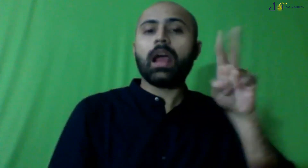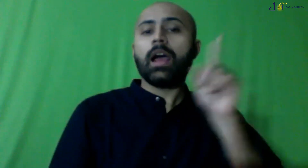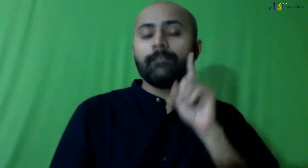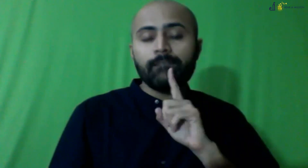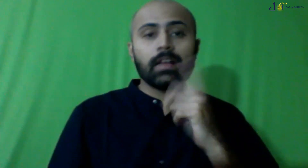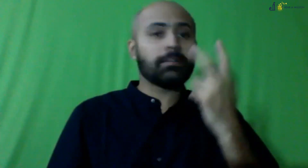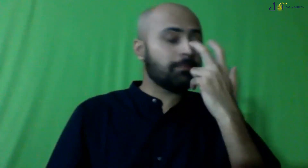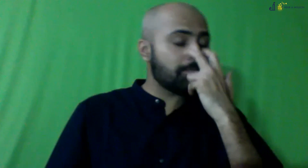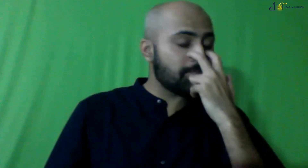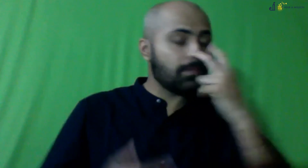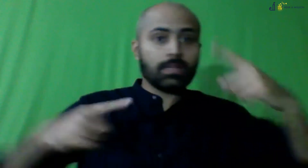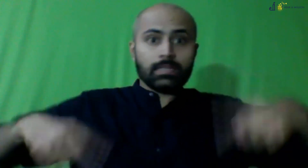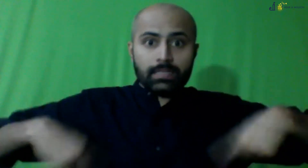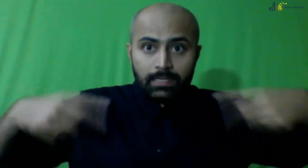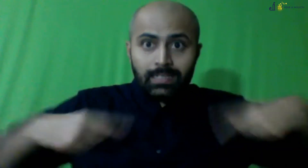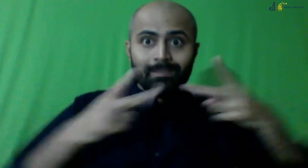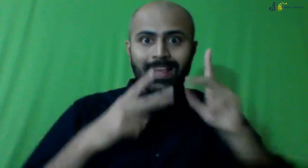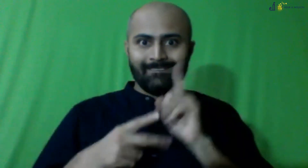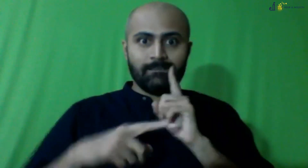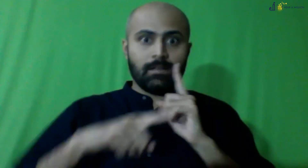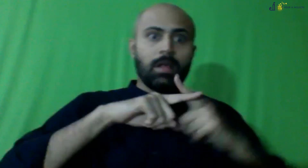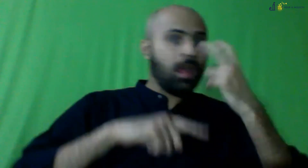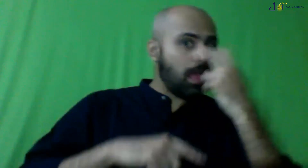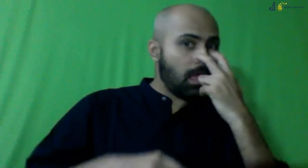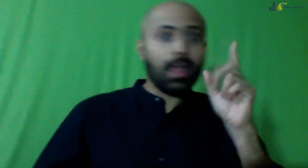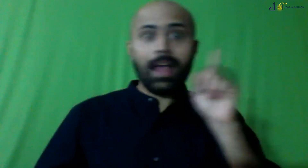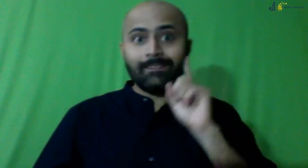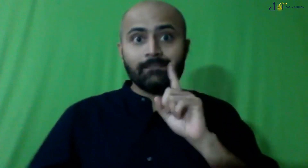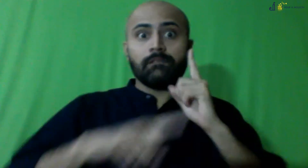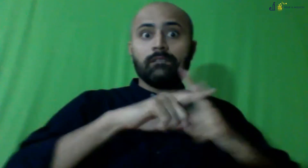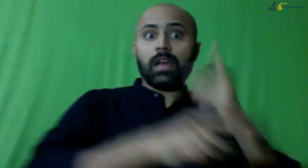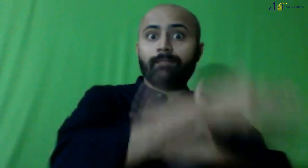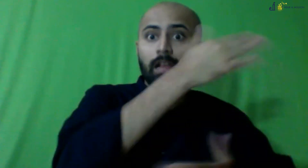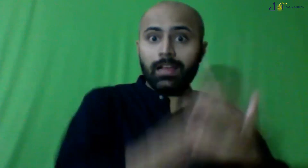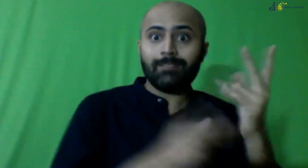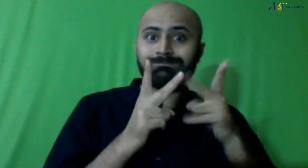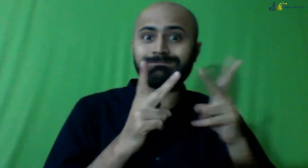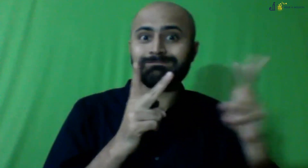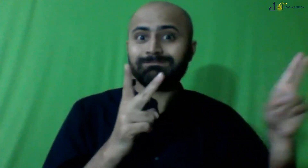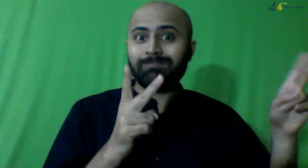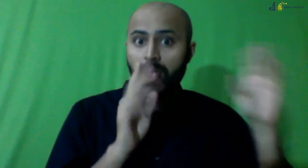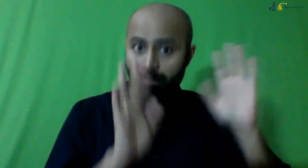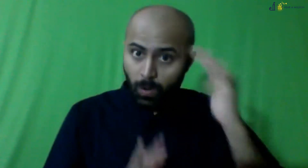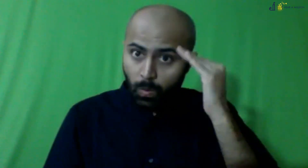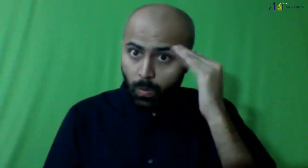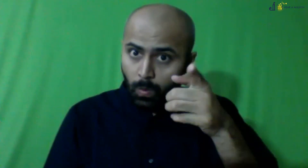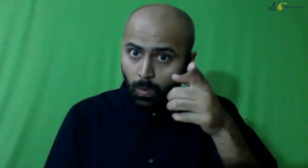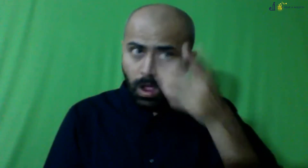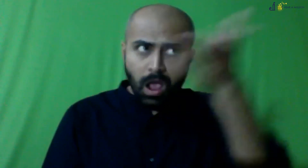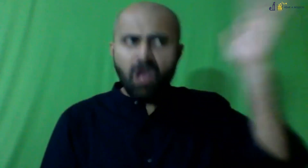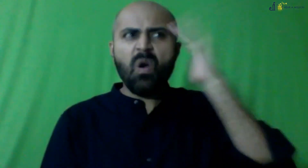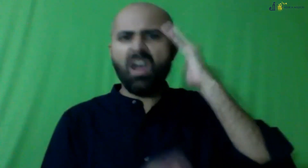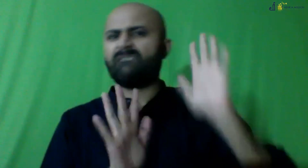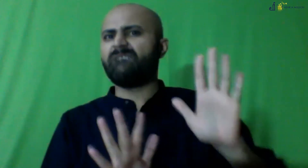with additional disabilities? That means a deaf person who is with blindness or maybe locomotor disability or